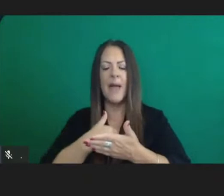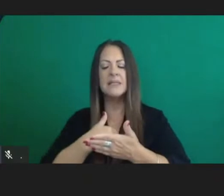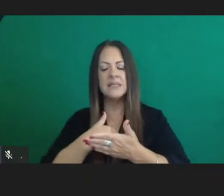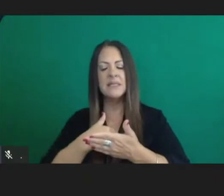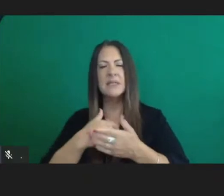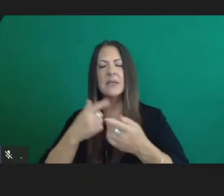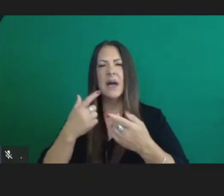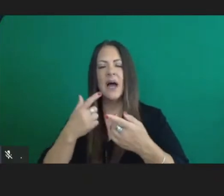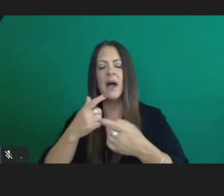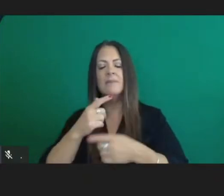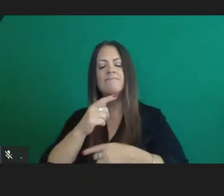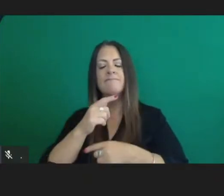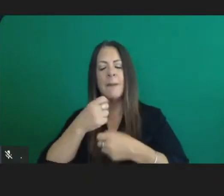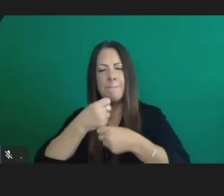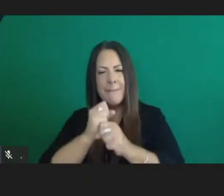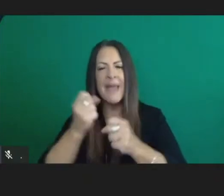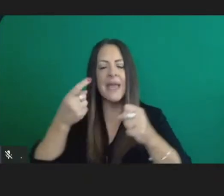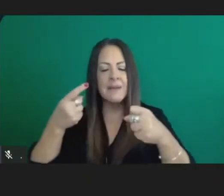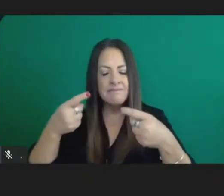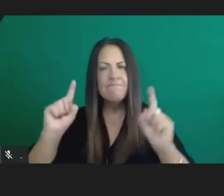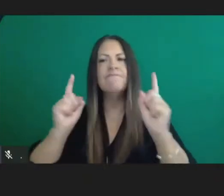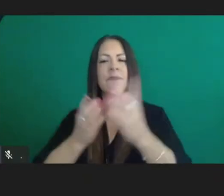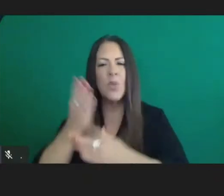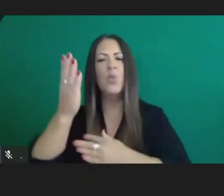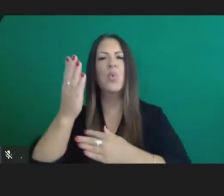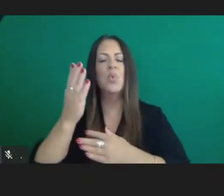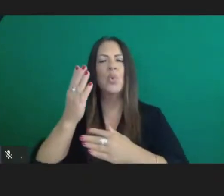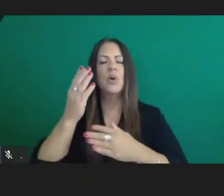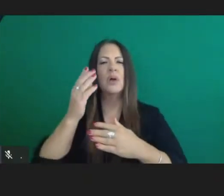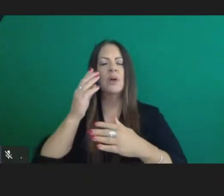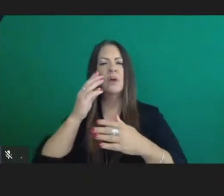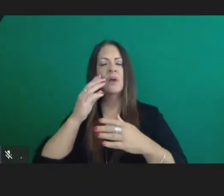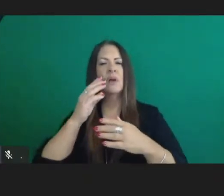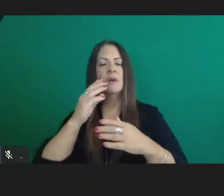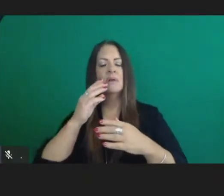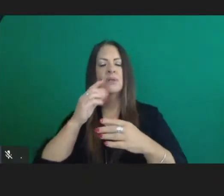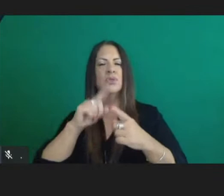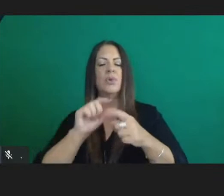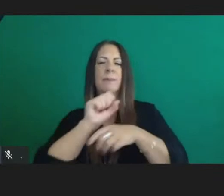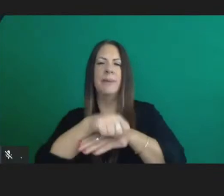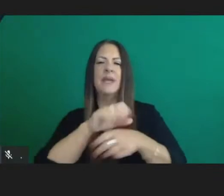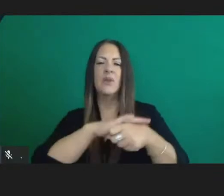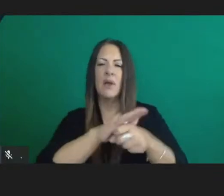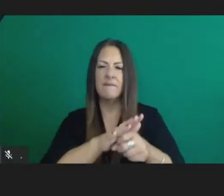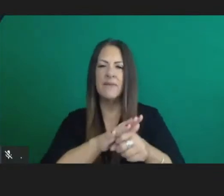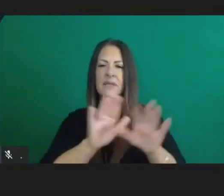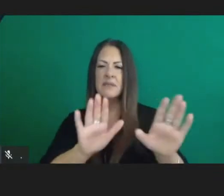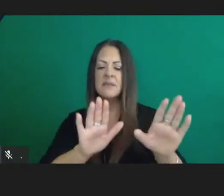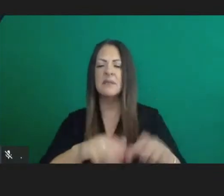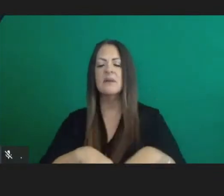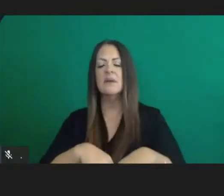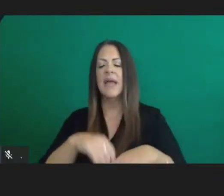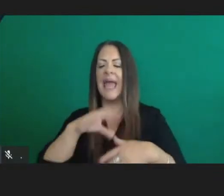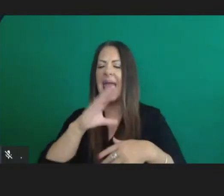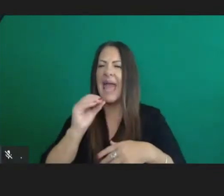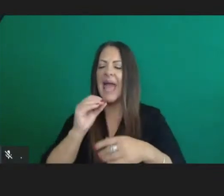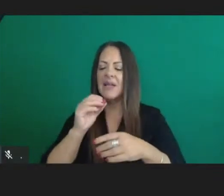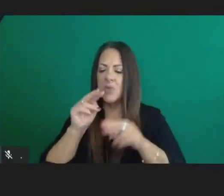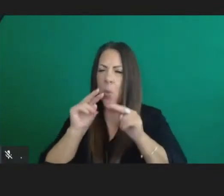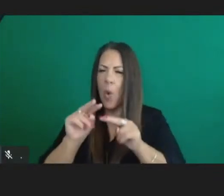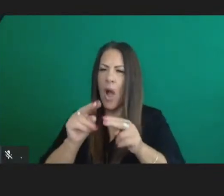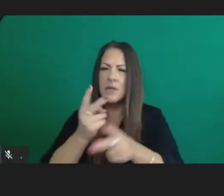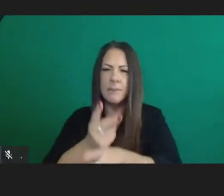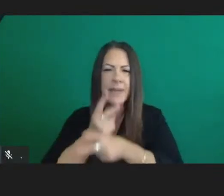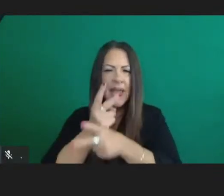difficult times, and ultimately, we hope, avoid turning small upticks in case numbers into